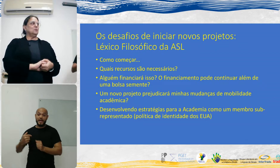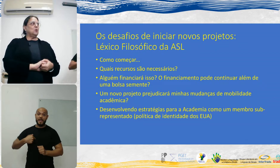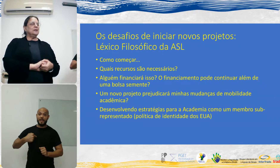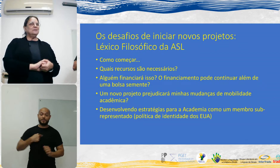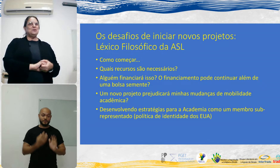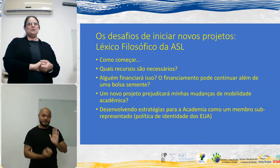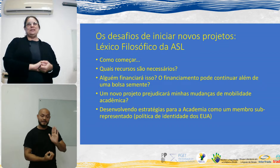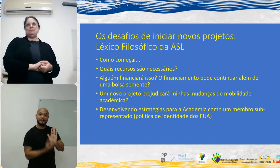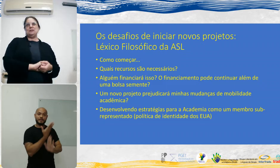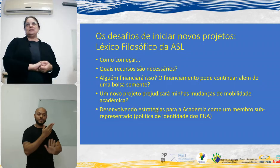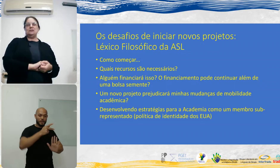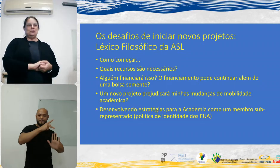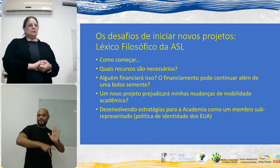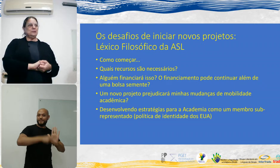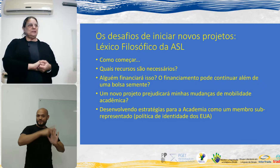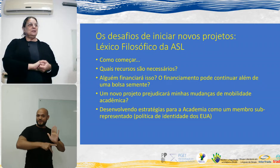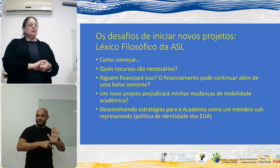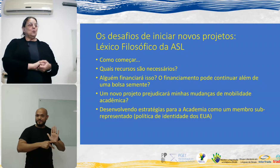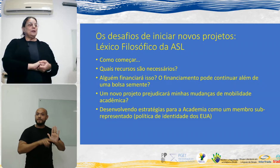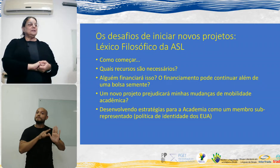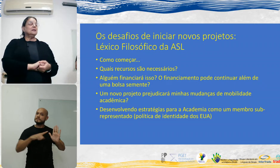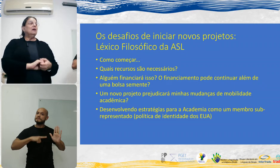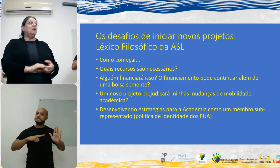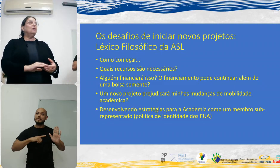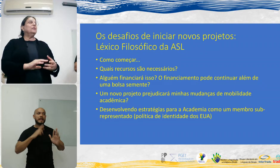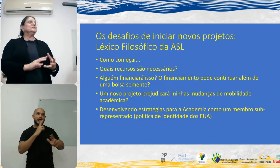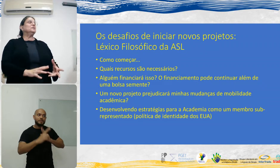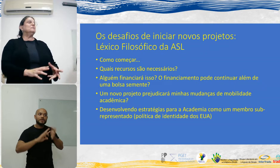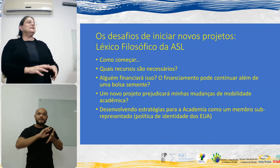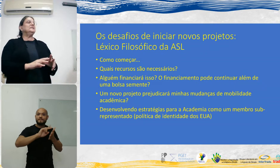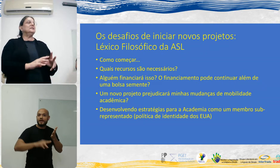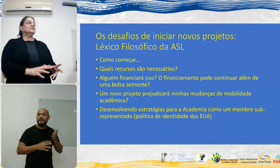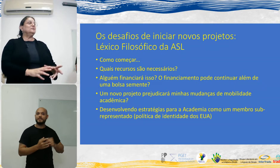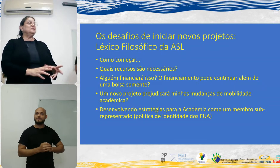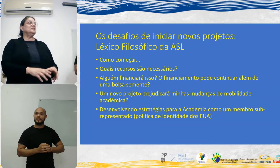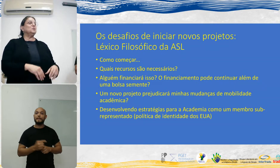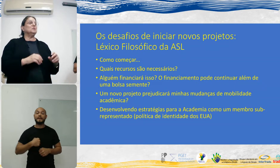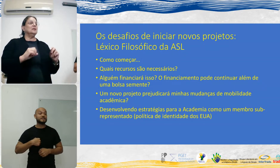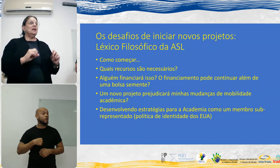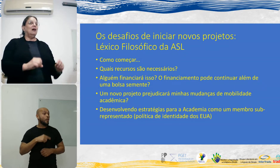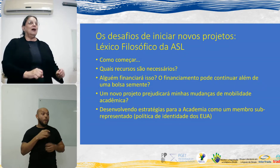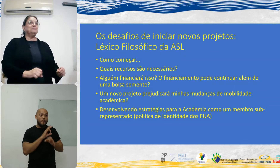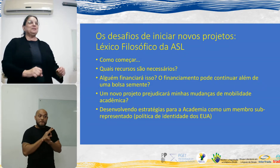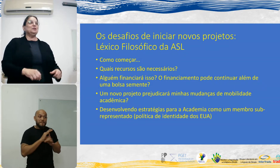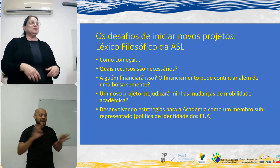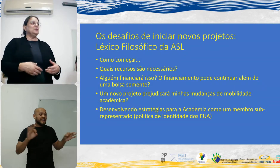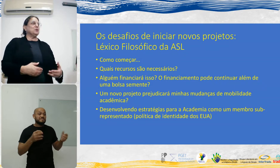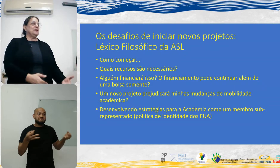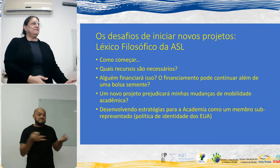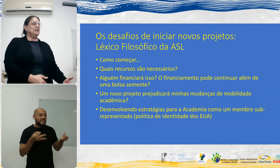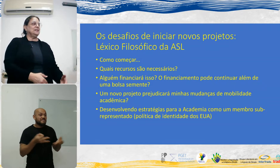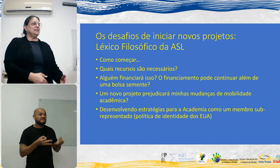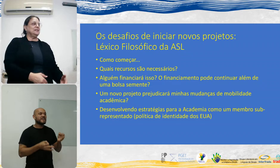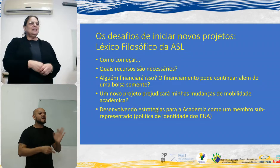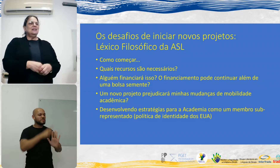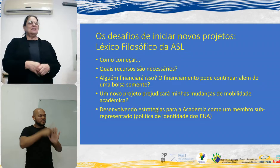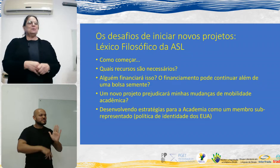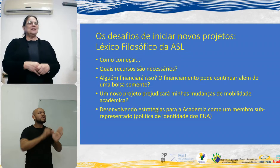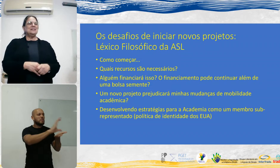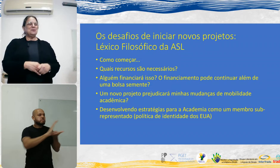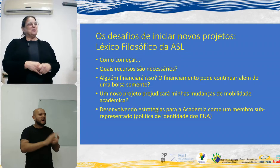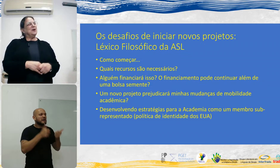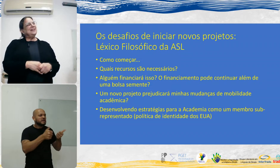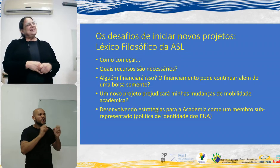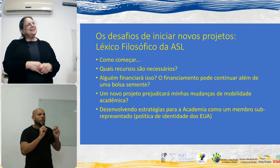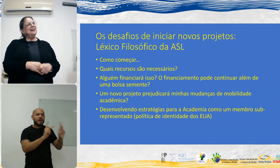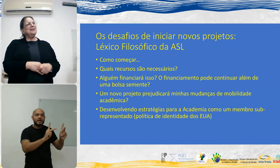get one of two responses usually. One is, oh, that's so amazing, that's really cool, absolutely, we're going to fund it. The other one